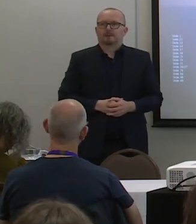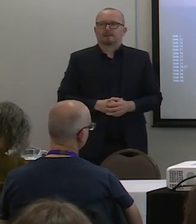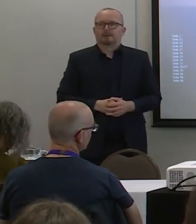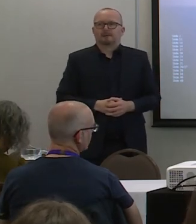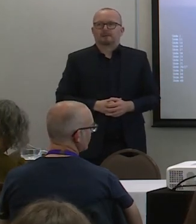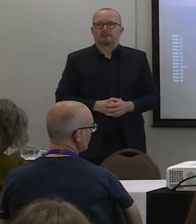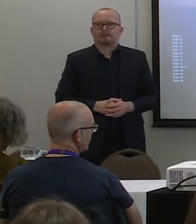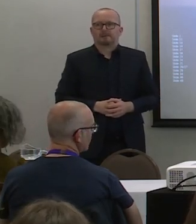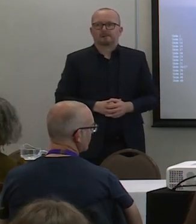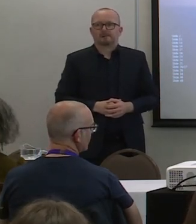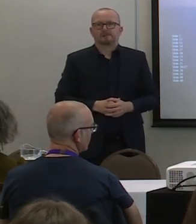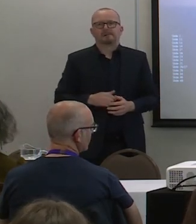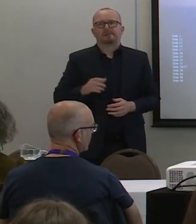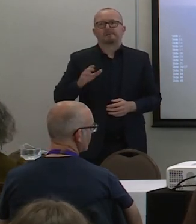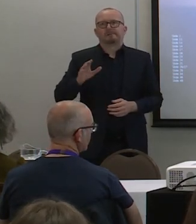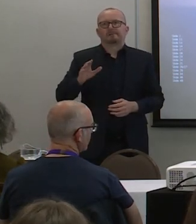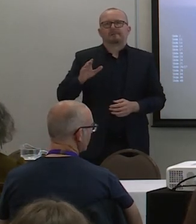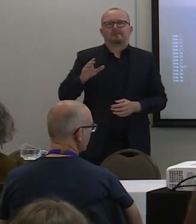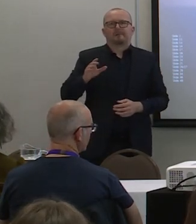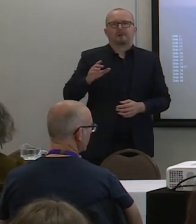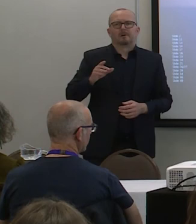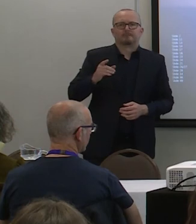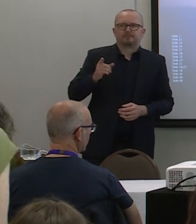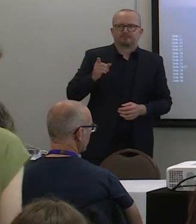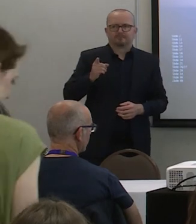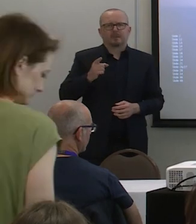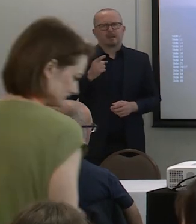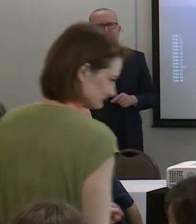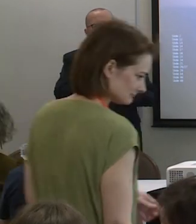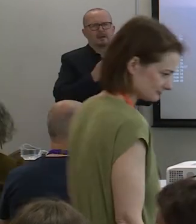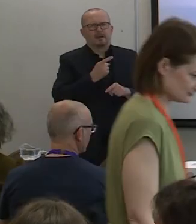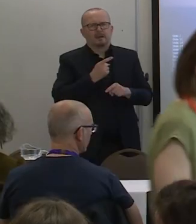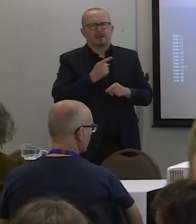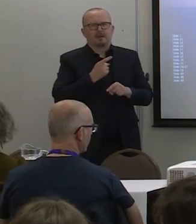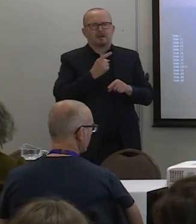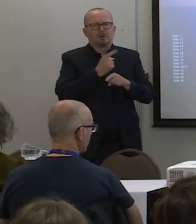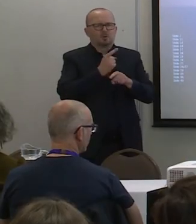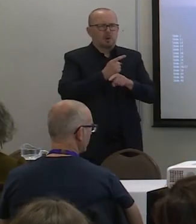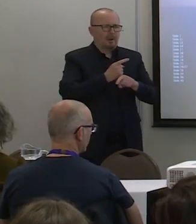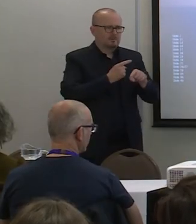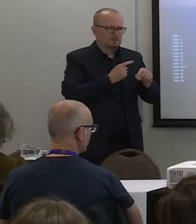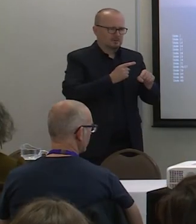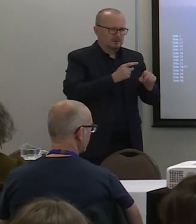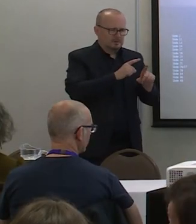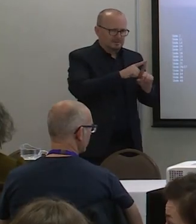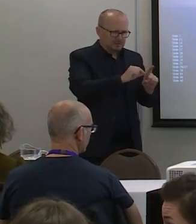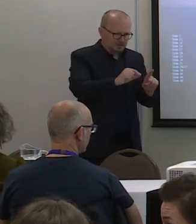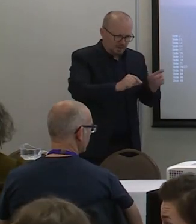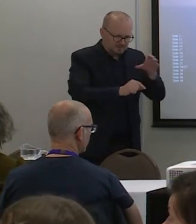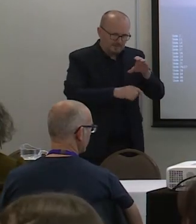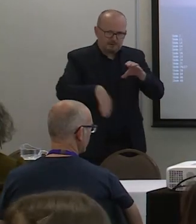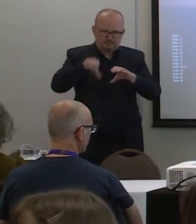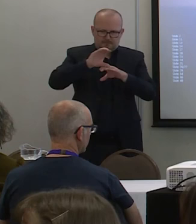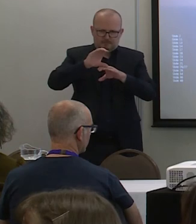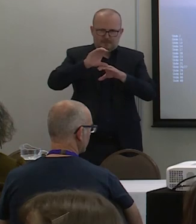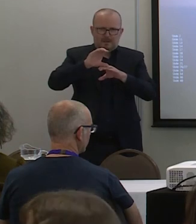I might have misinterpreted when you said the "and" bit, because then you started going into the visual impact of taking pictures and making them look fantastic,